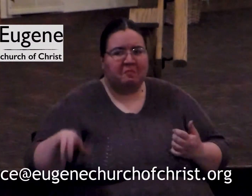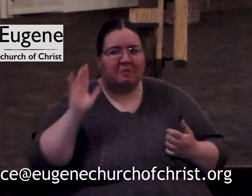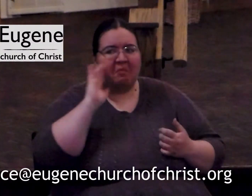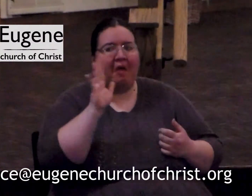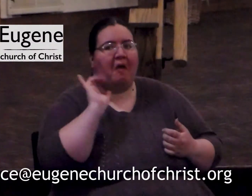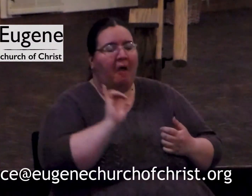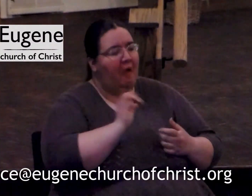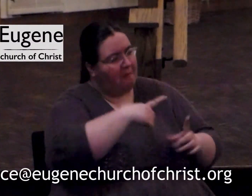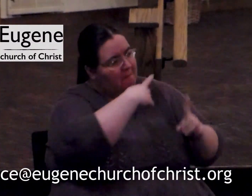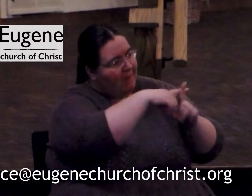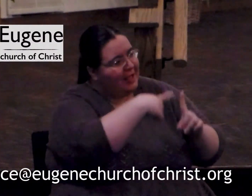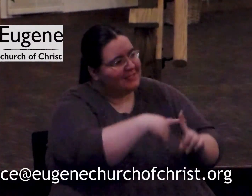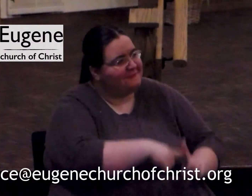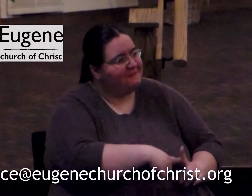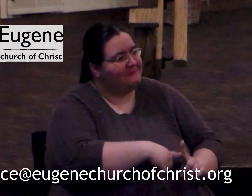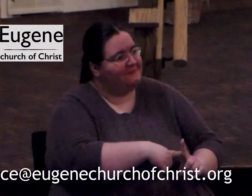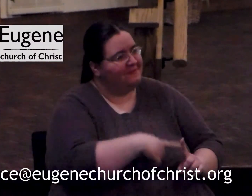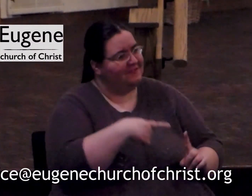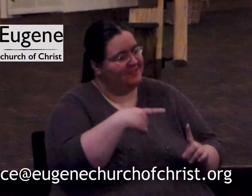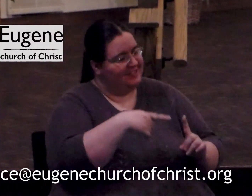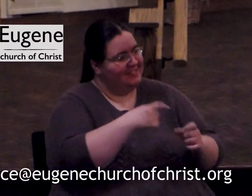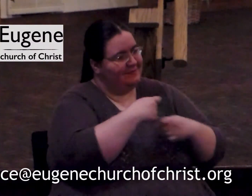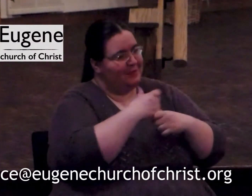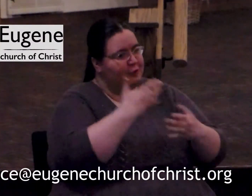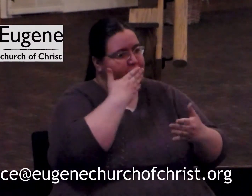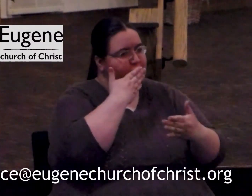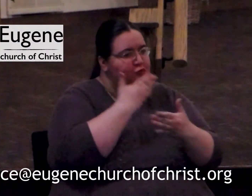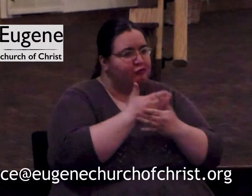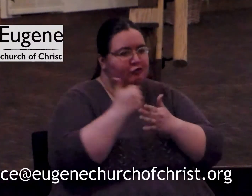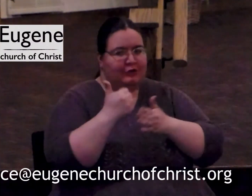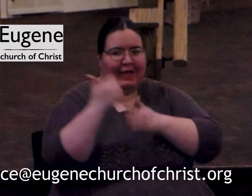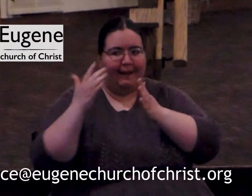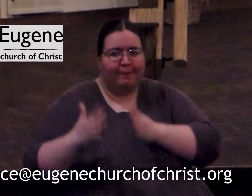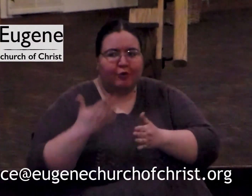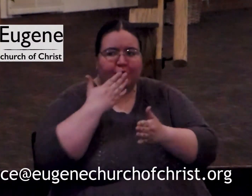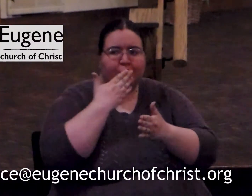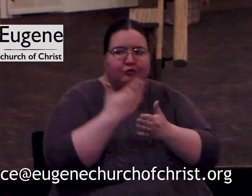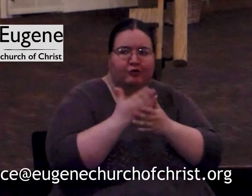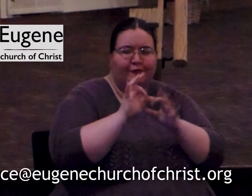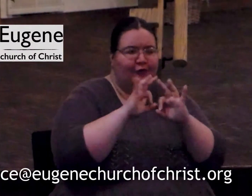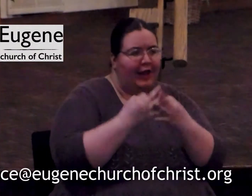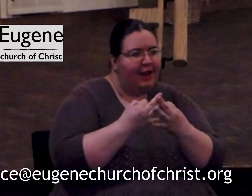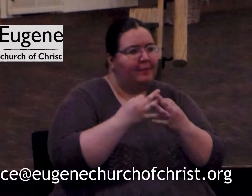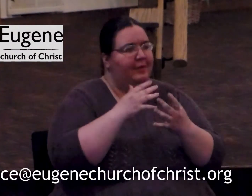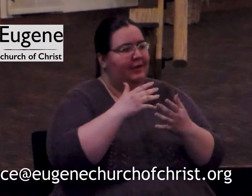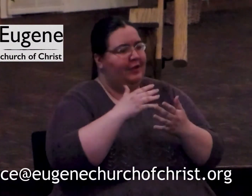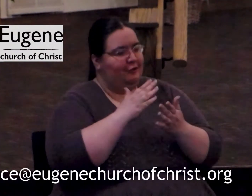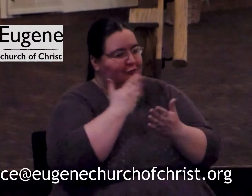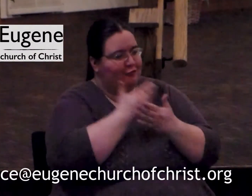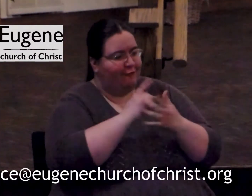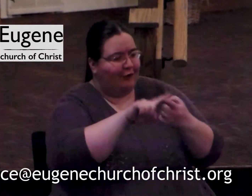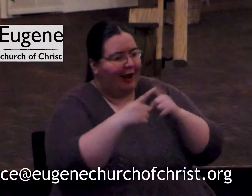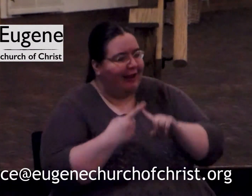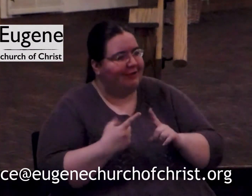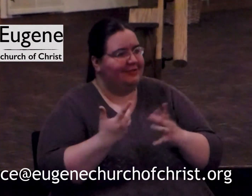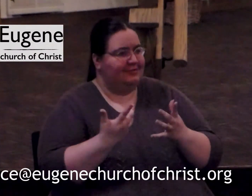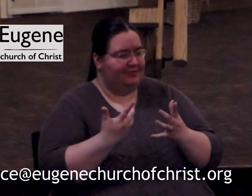would be a whole lot less difficult to be a Christian in our world today. Because all of this stuff, this makes for good neighbors and friends and family